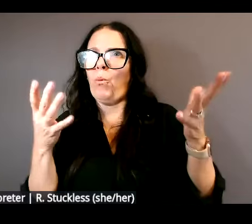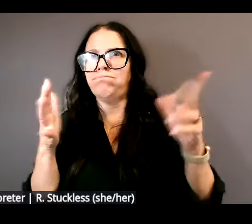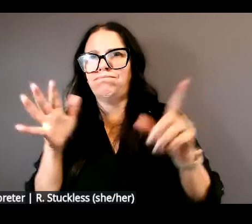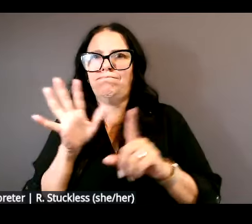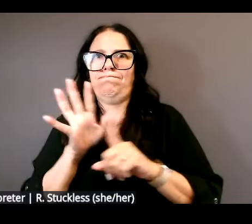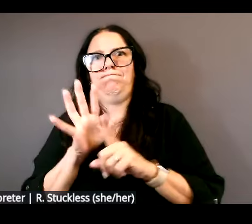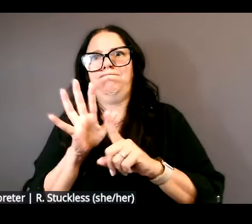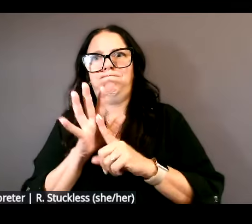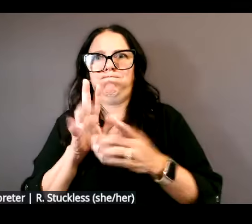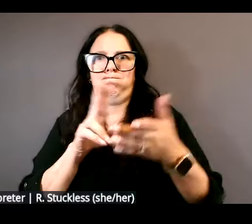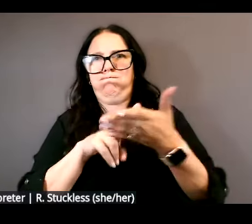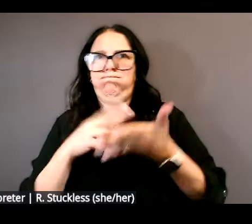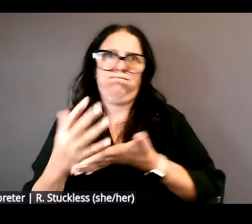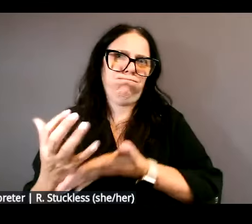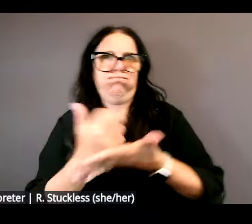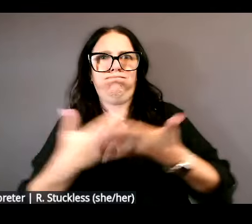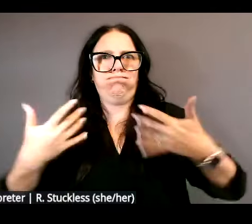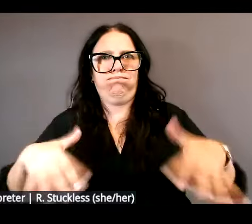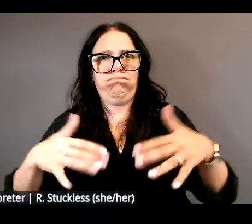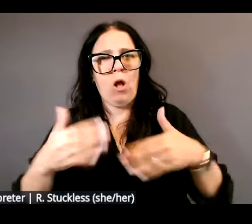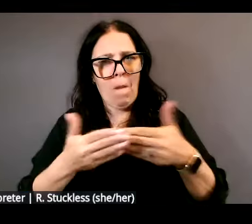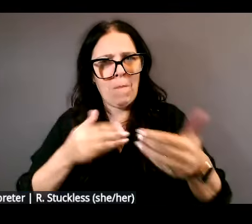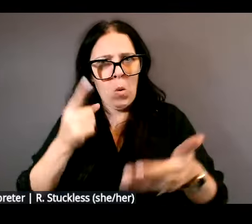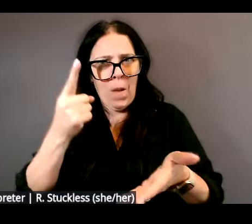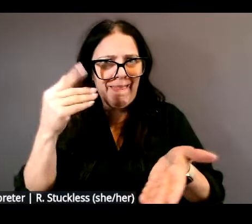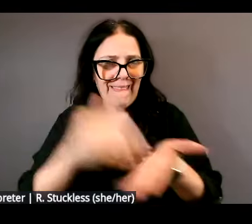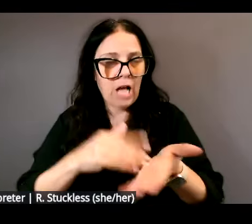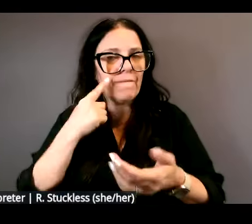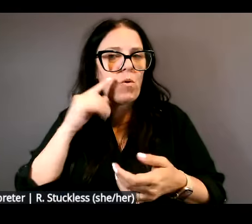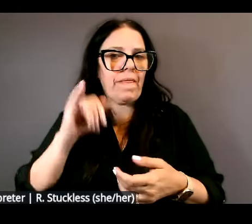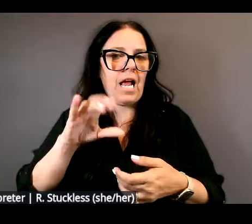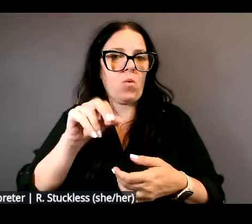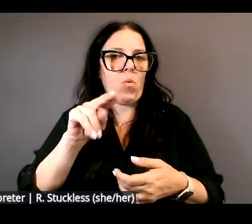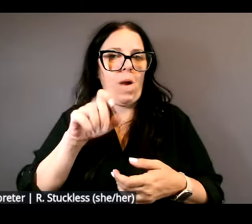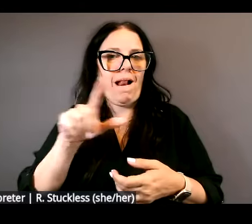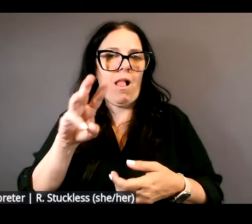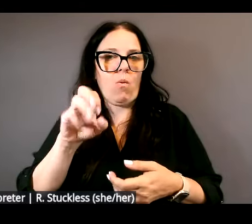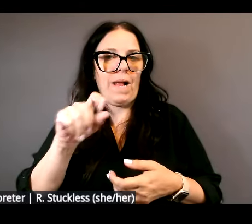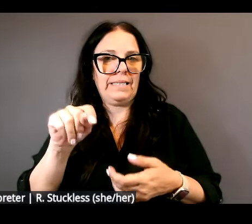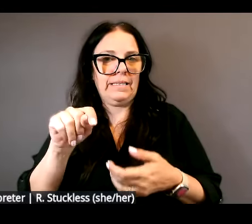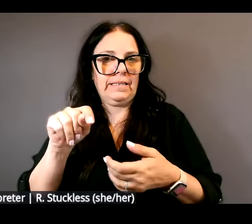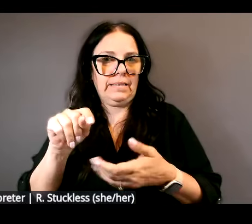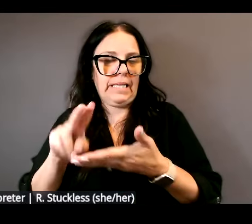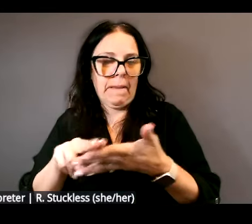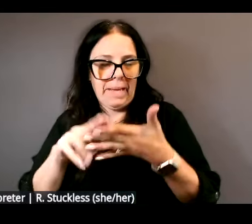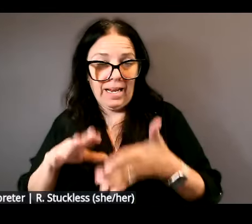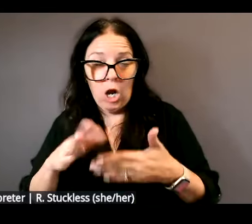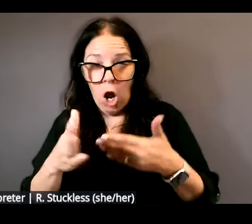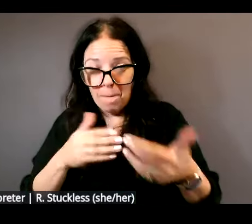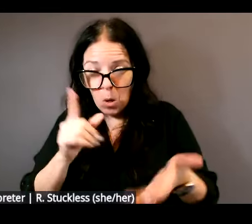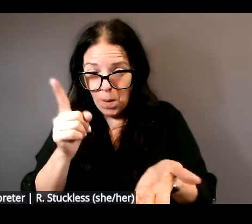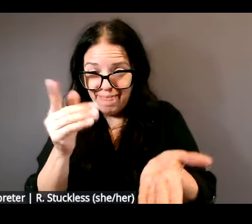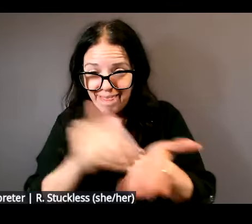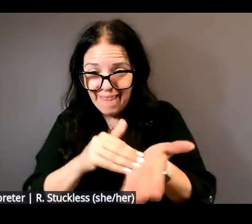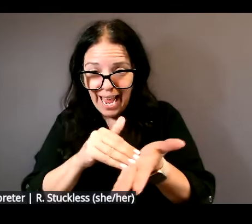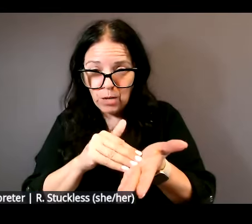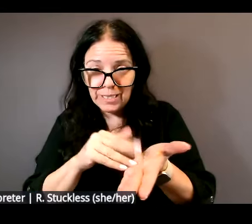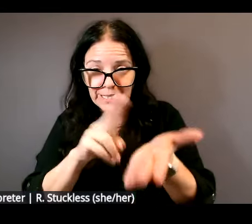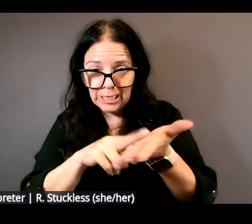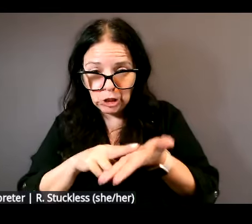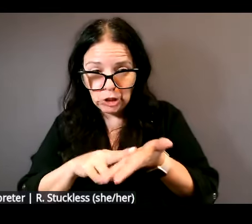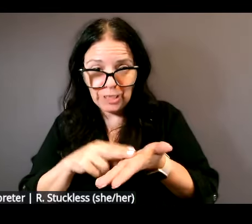West campaign. Nearly 1,000 signatures appear on petition sheets in which his signature